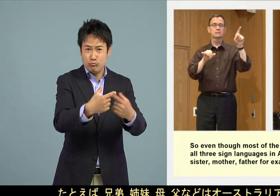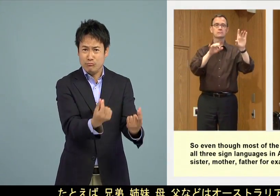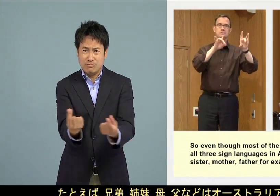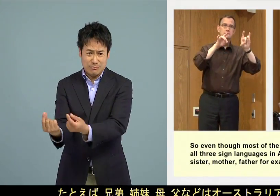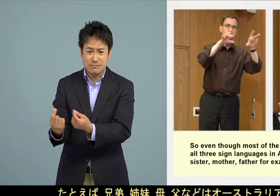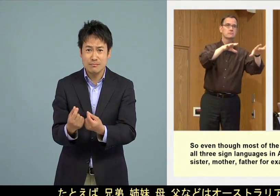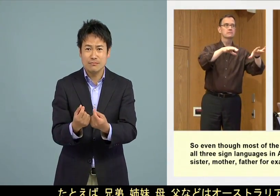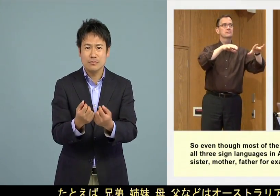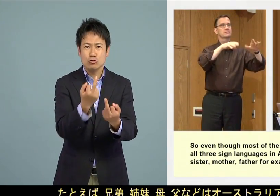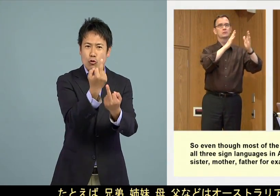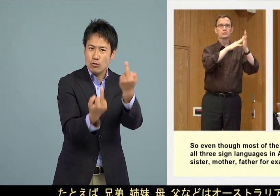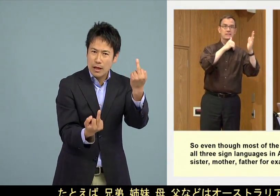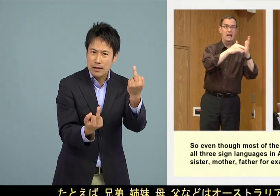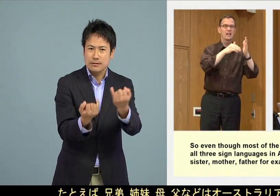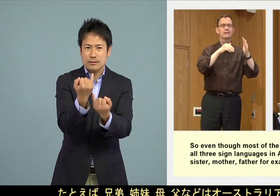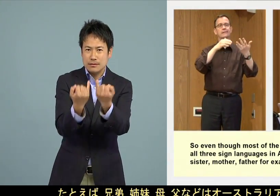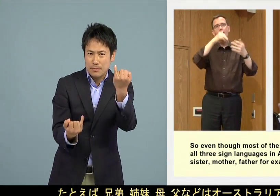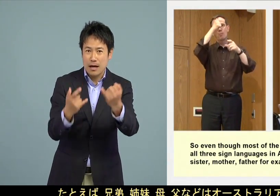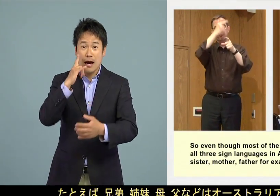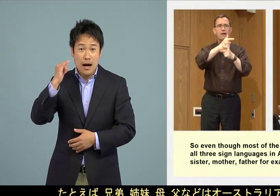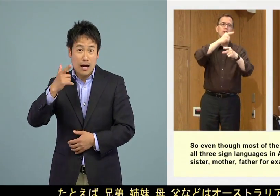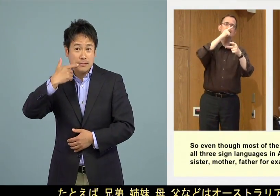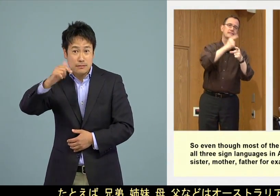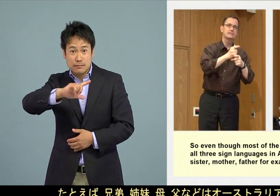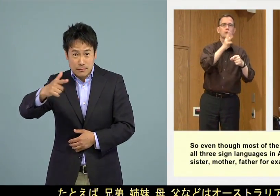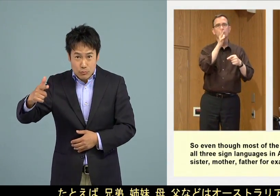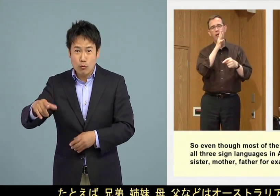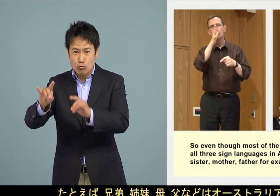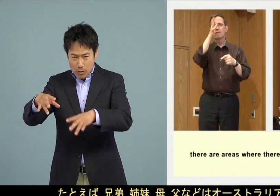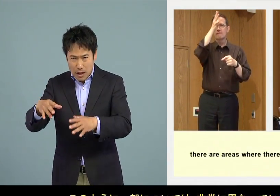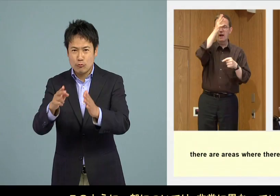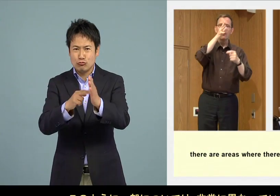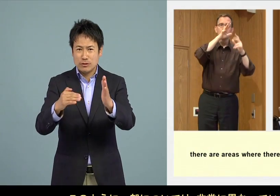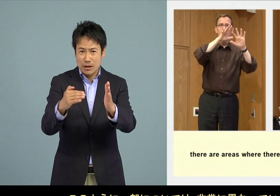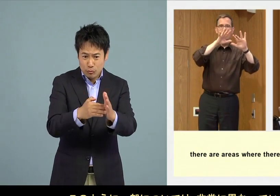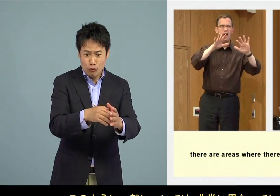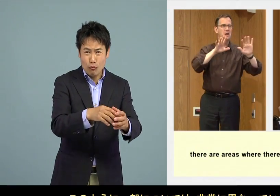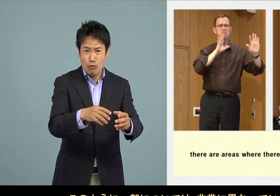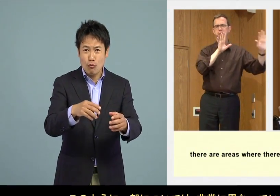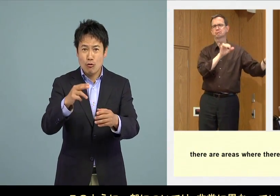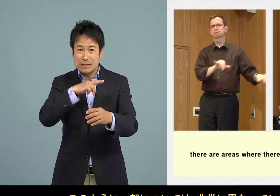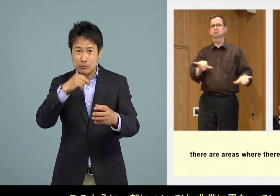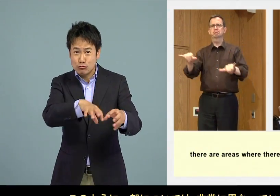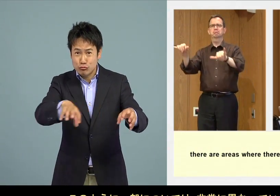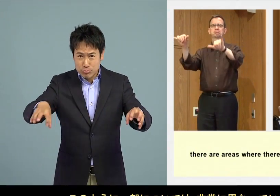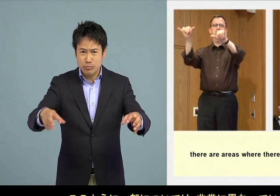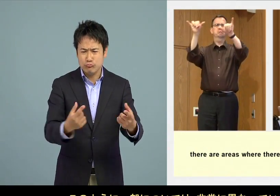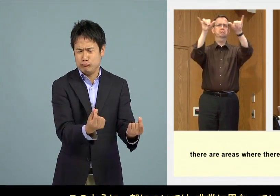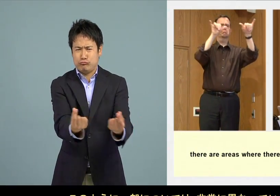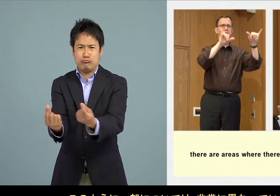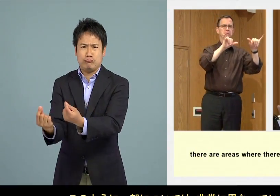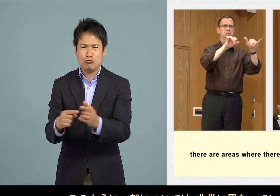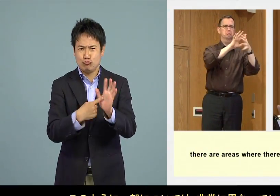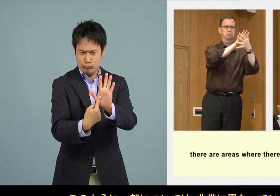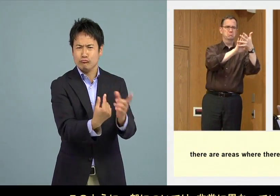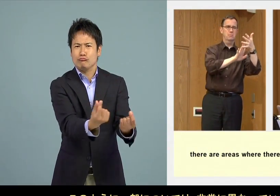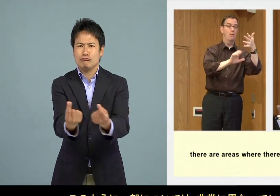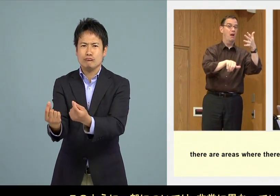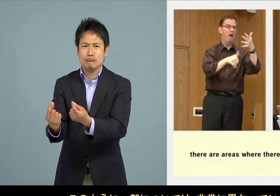mother, father, a lot of those signs are the same in Australia, New Zealand and Britain. There are areas where there's considerable difference.